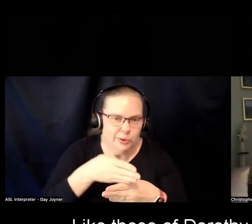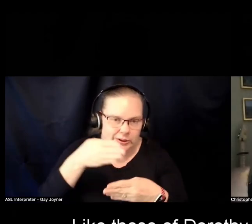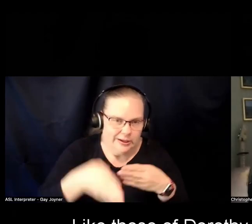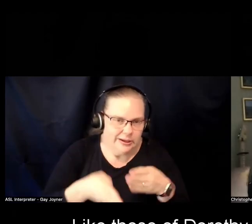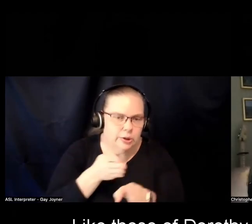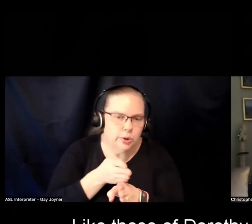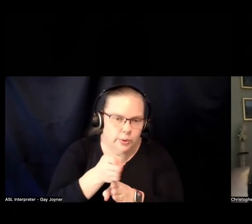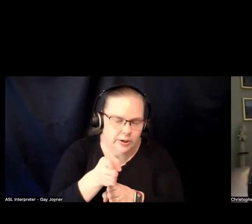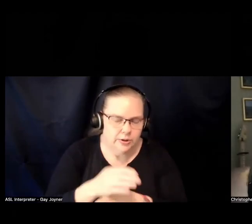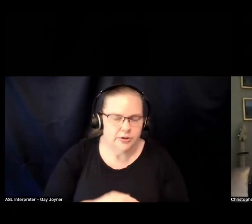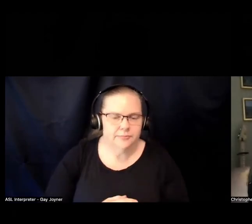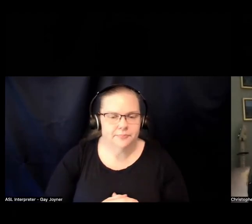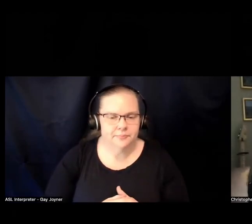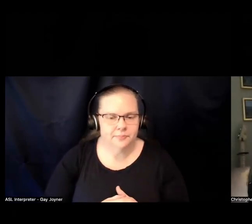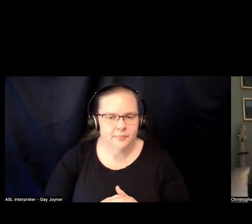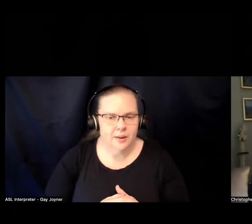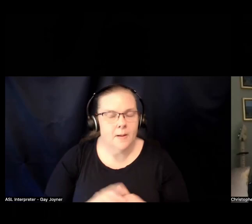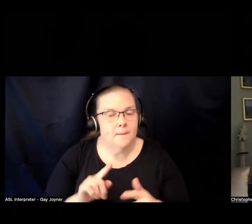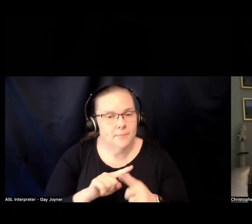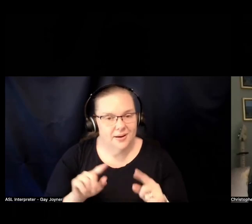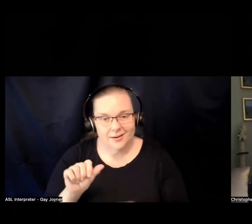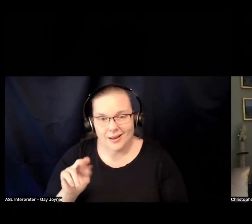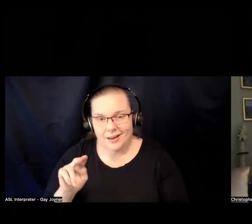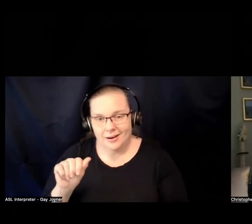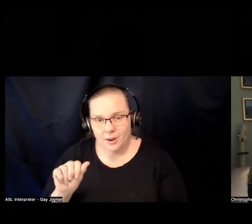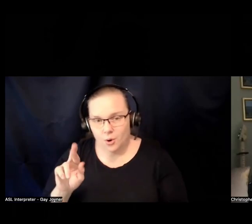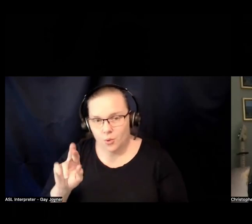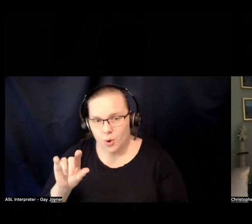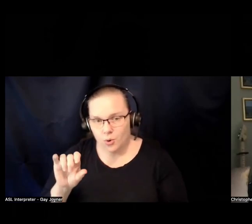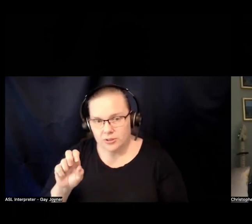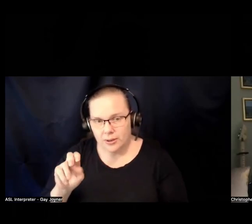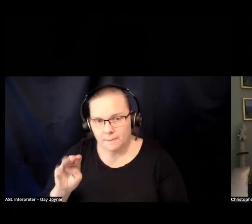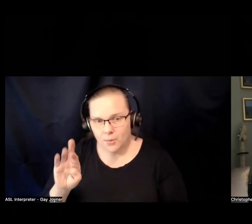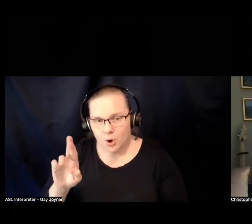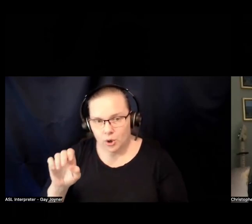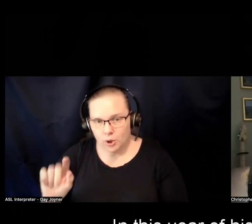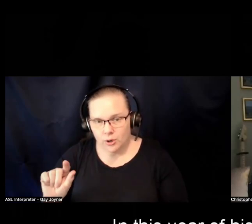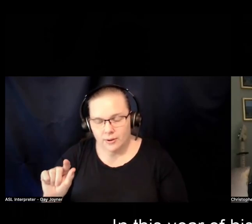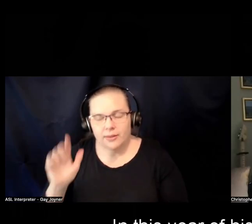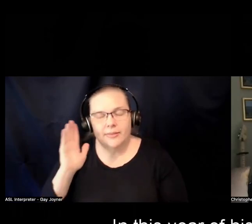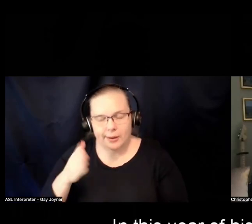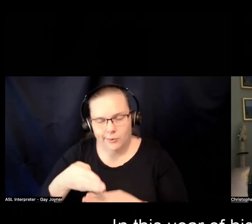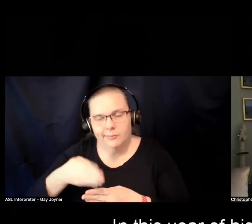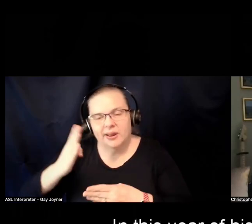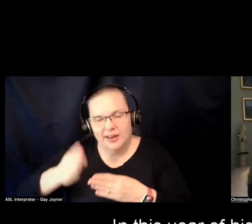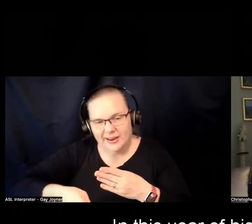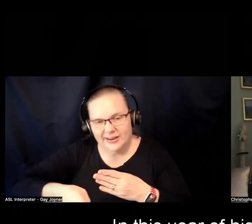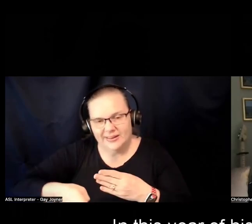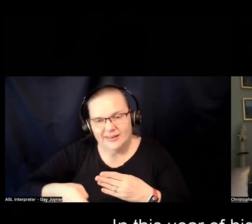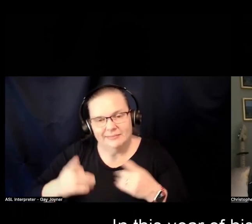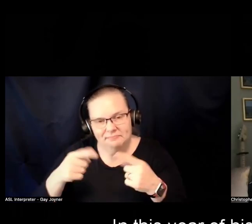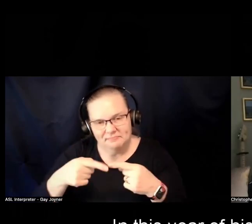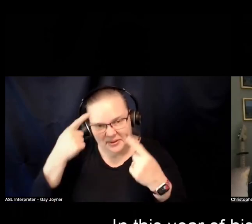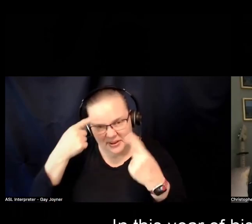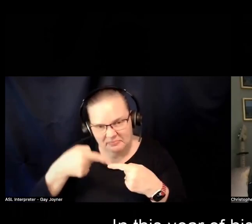Esther Brownhour. It appeared that Anna Rosenberg's career would end in disrepute. In this year of histrionics